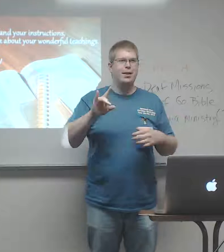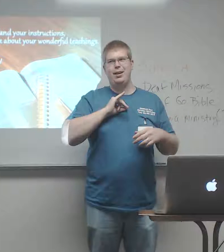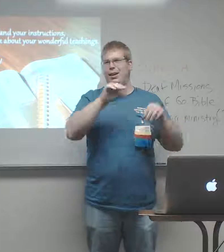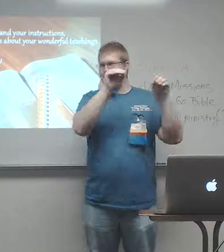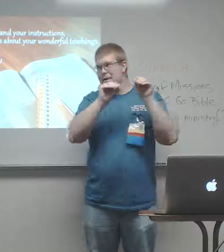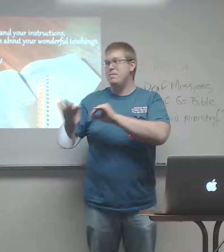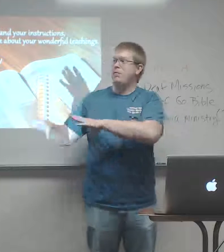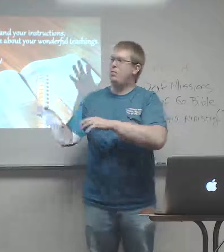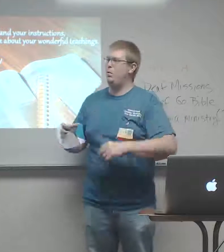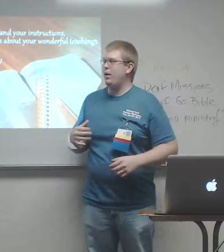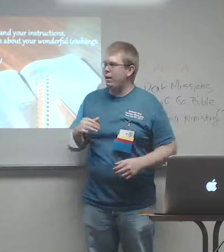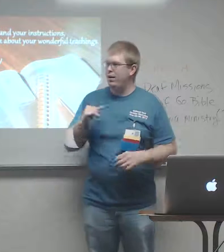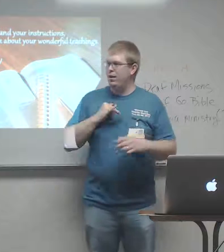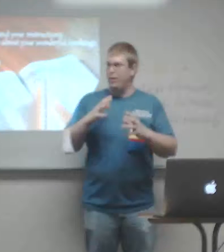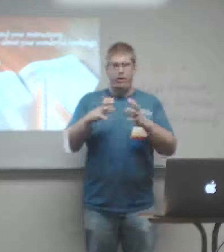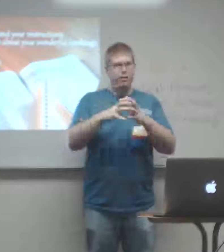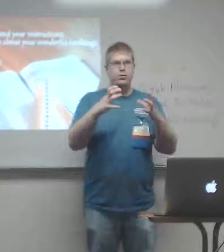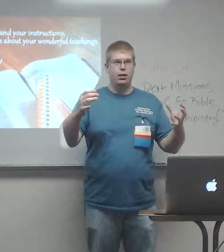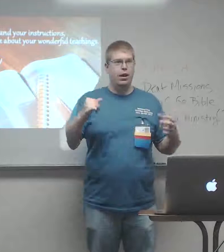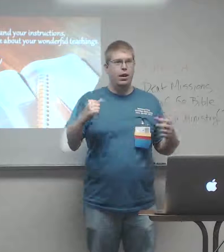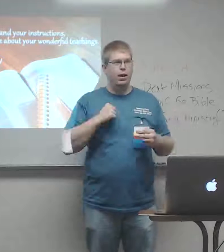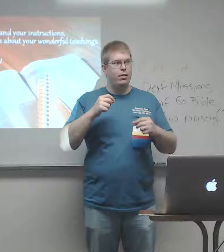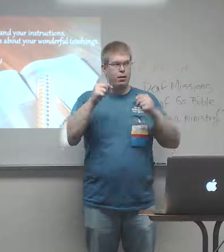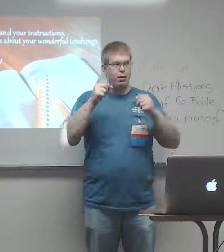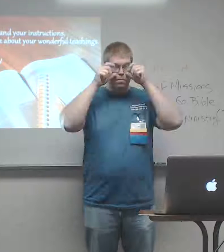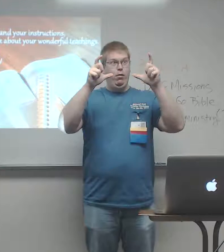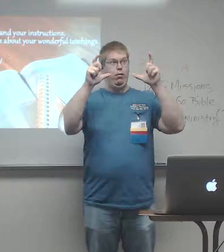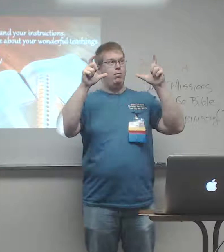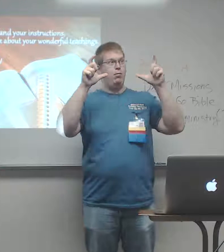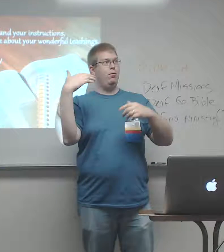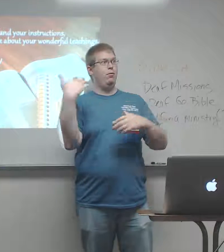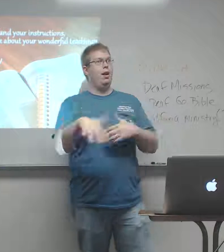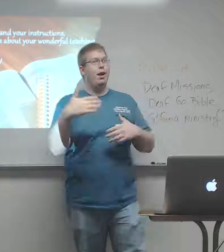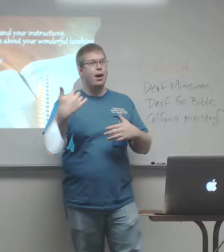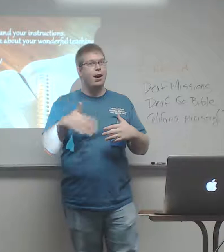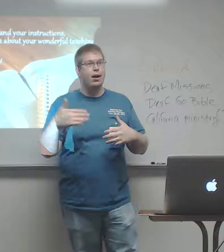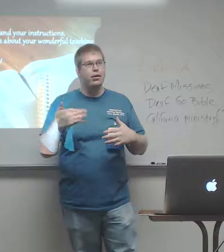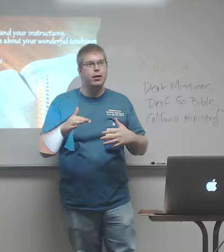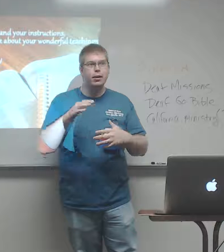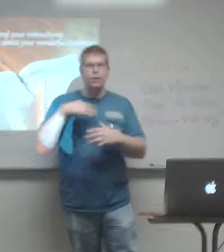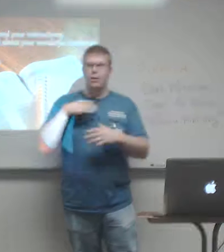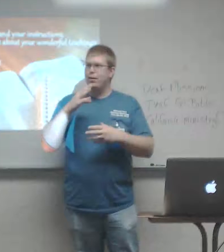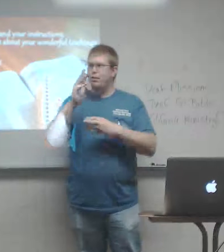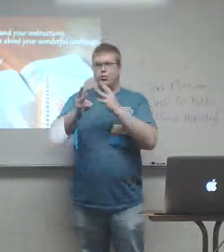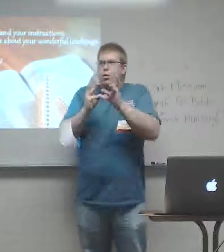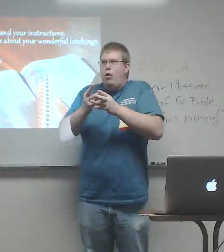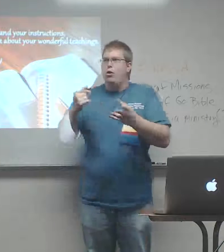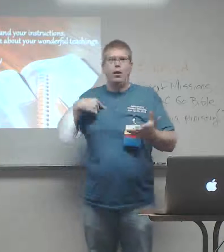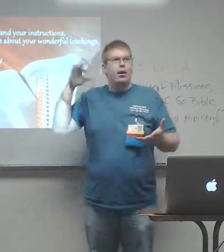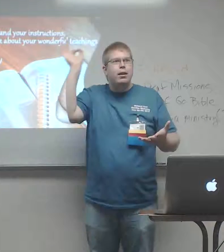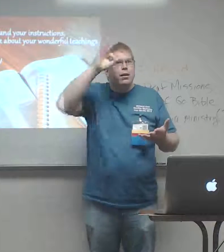18 and I moved away, there was a lot. I was like, wow. There's a world I didn't know.